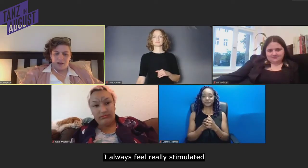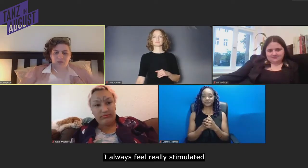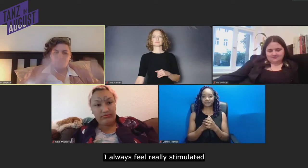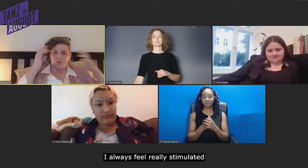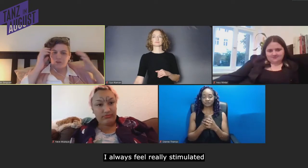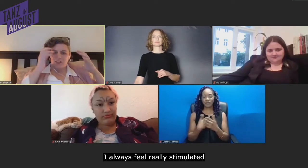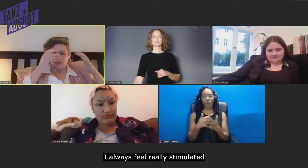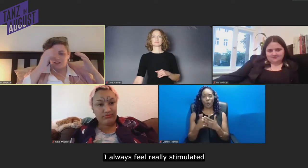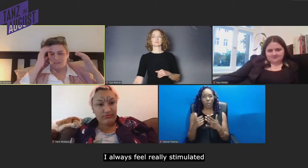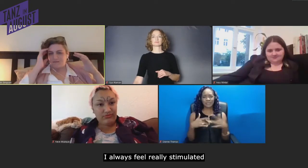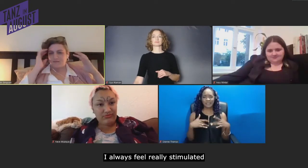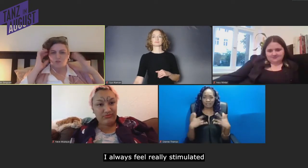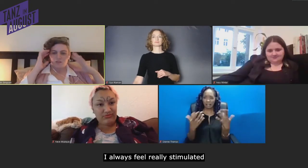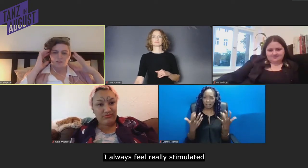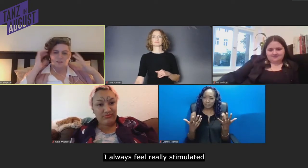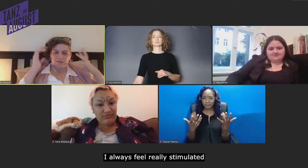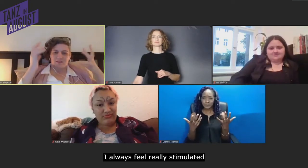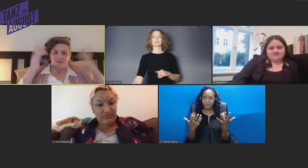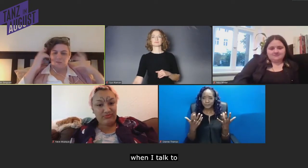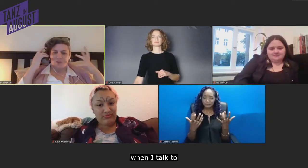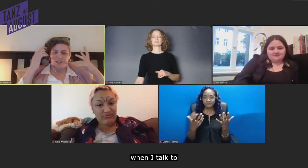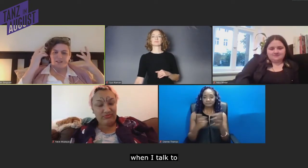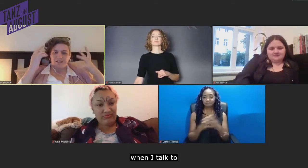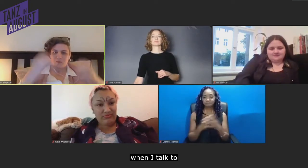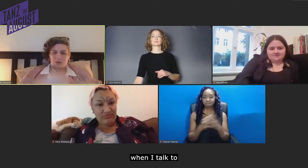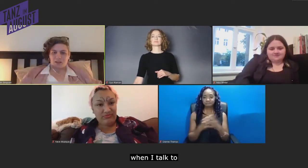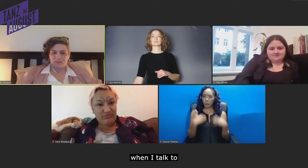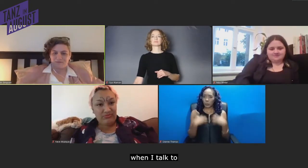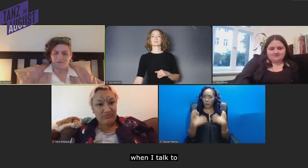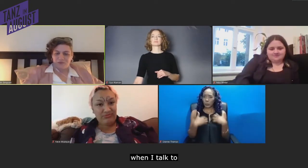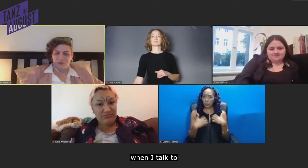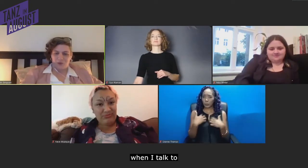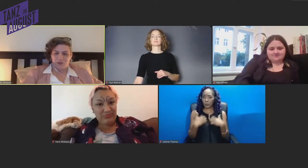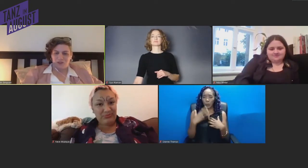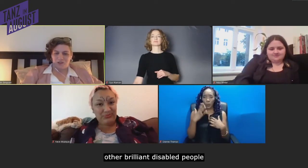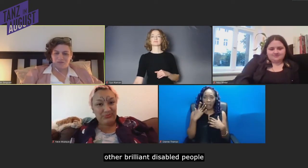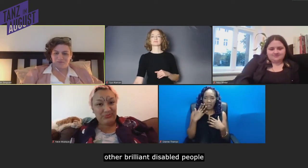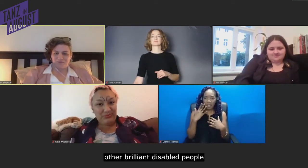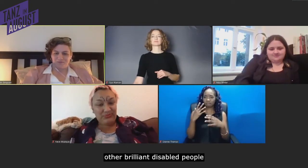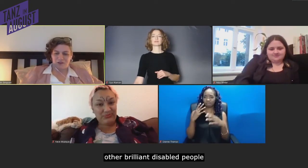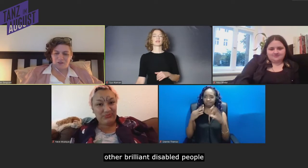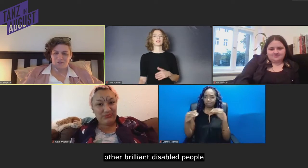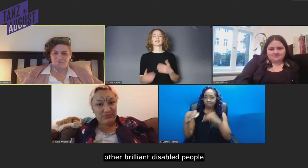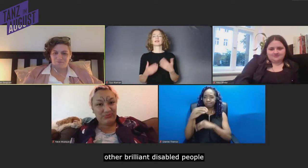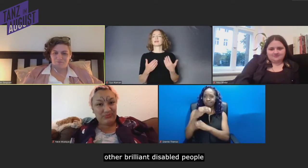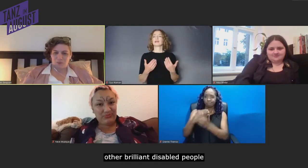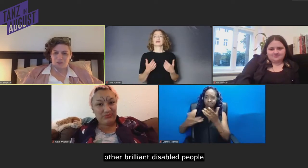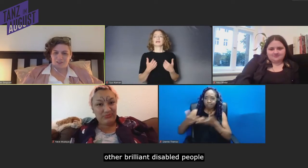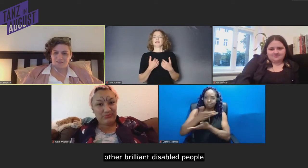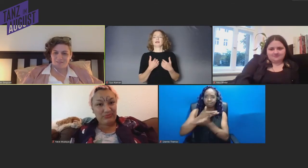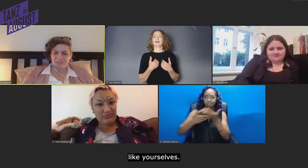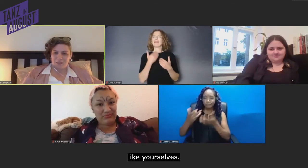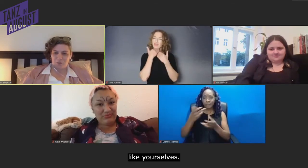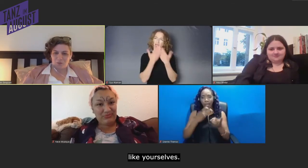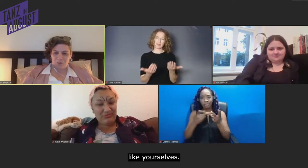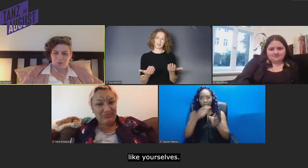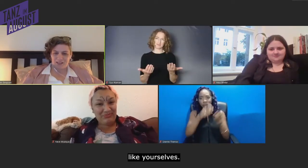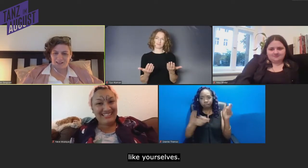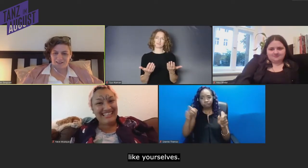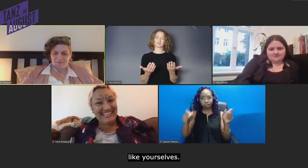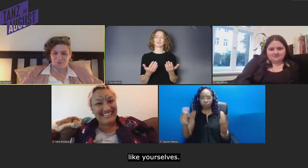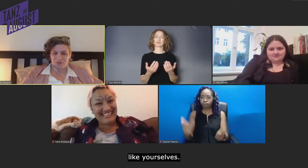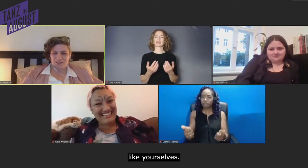always feel really just stimulated when I talk to other brilliant disabled people